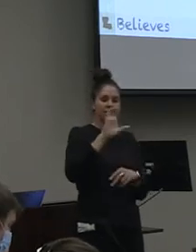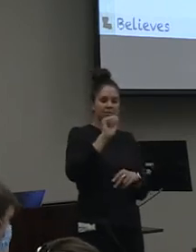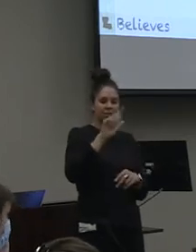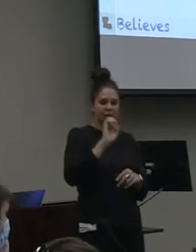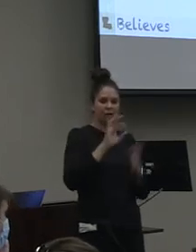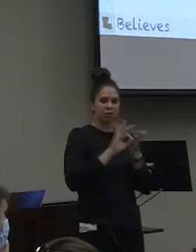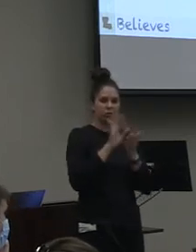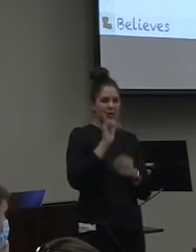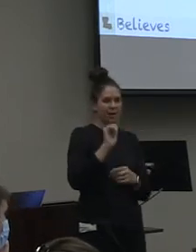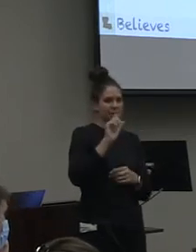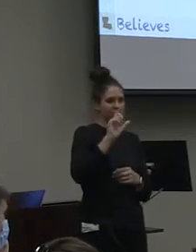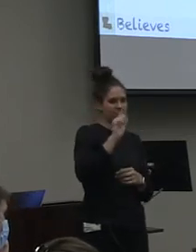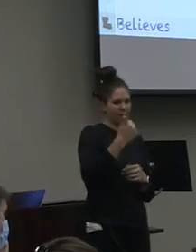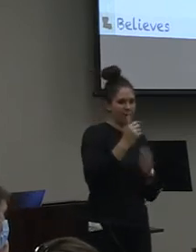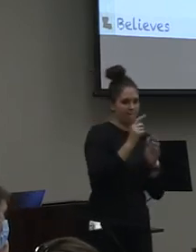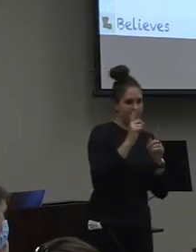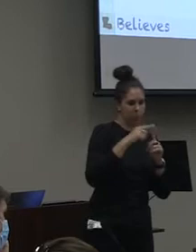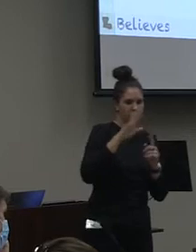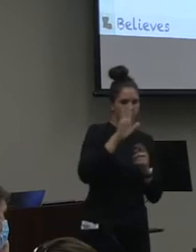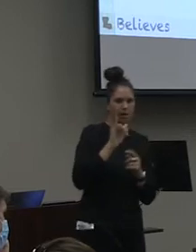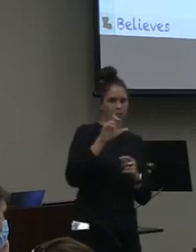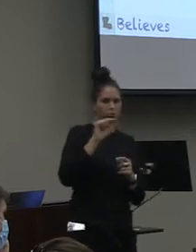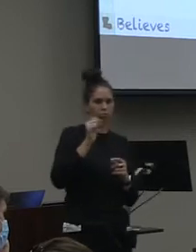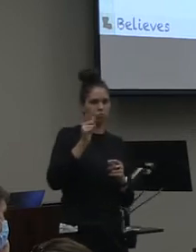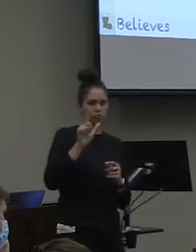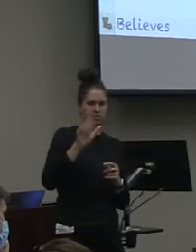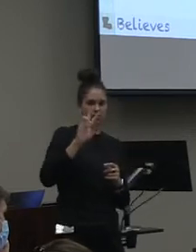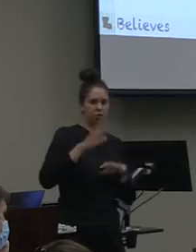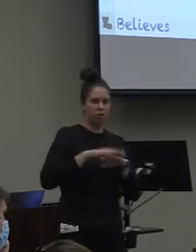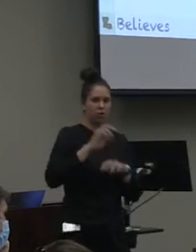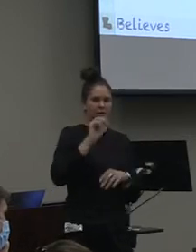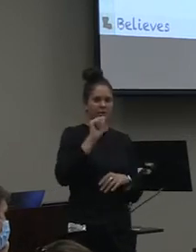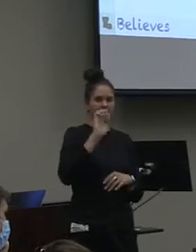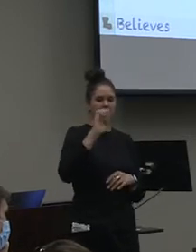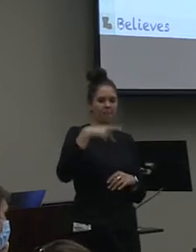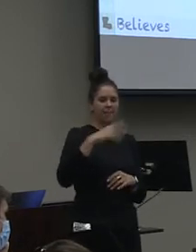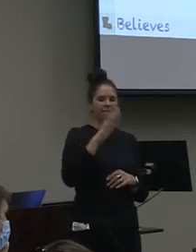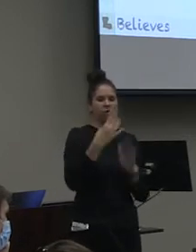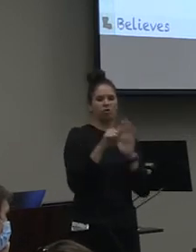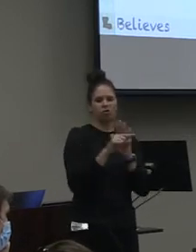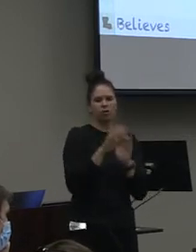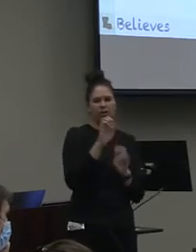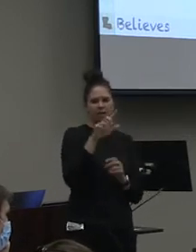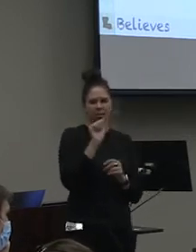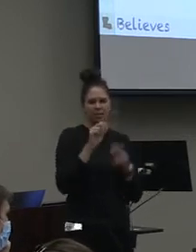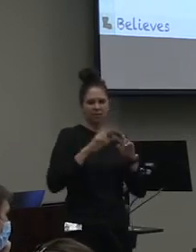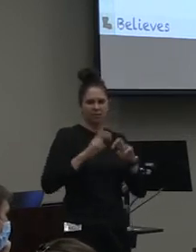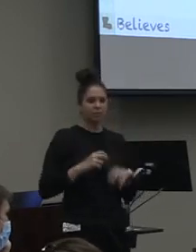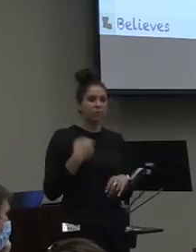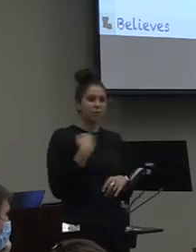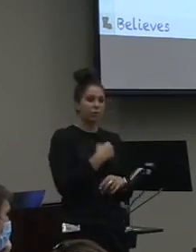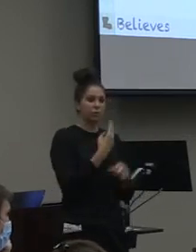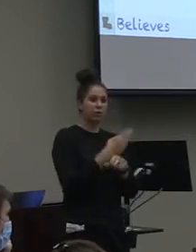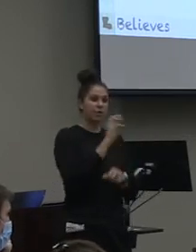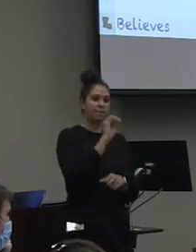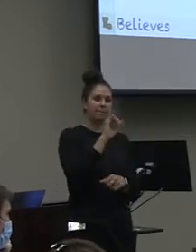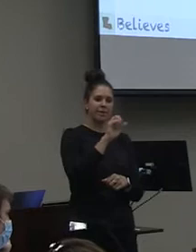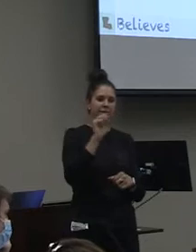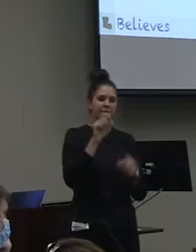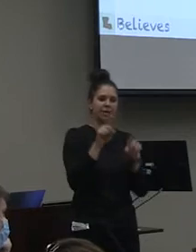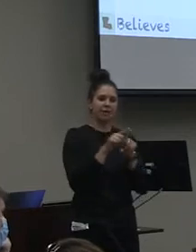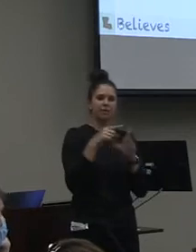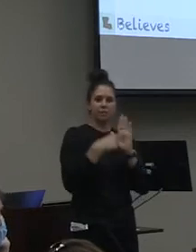points by 2027 on the NAEP fourth grade ELA assessment. We used Mississippi as a